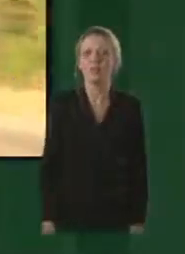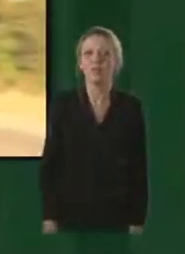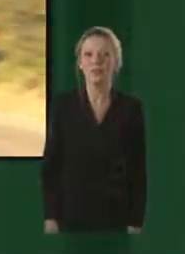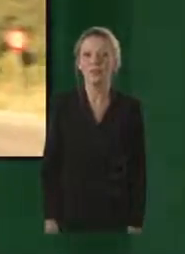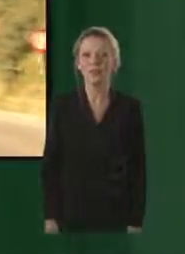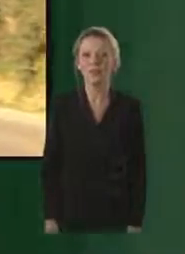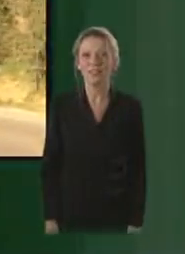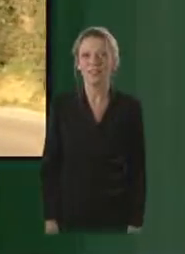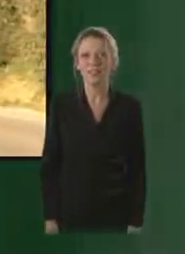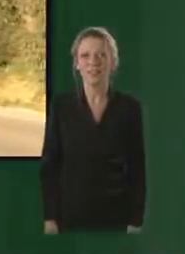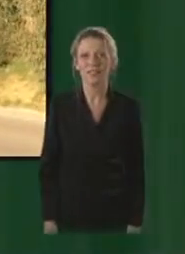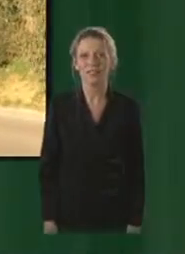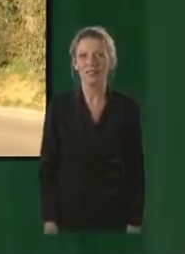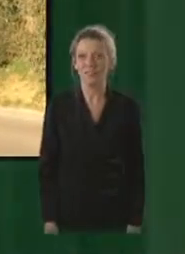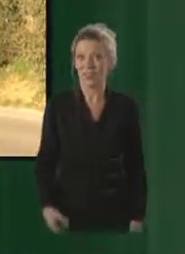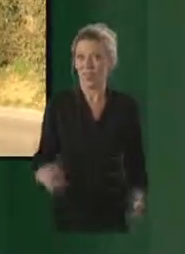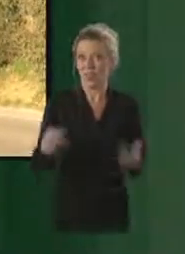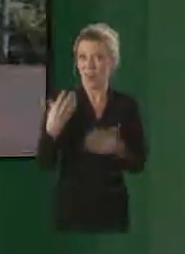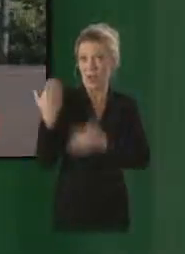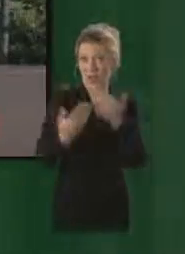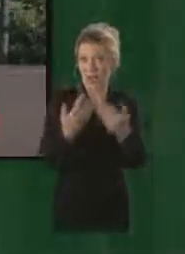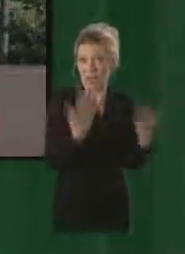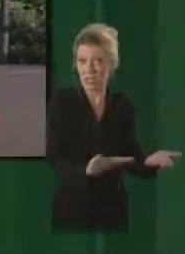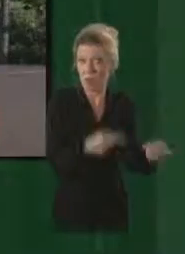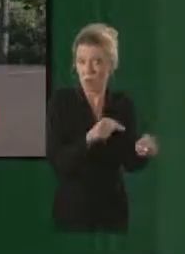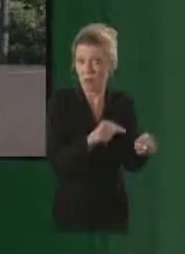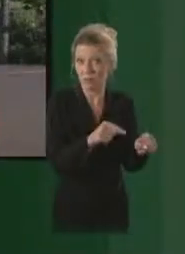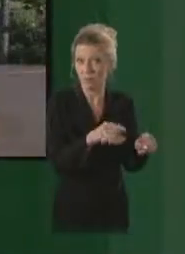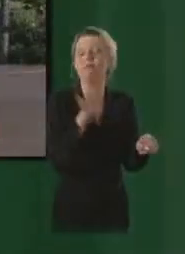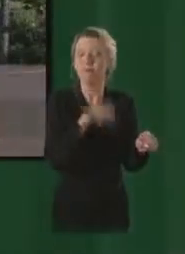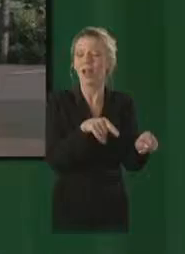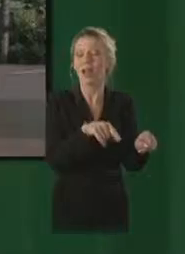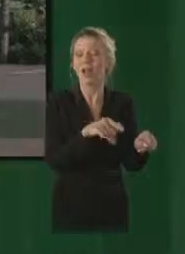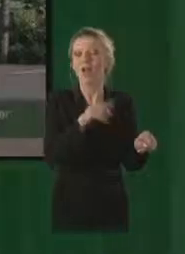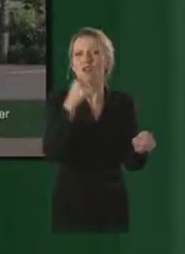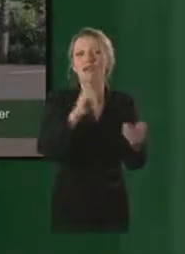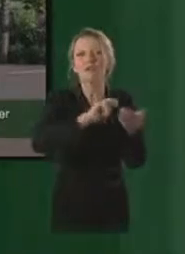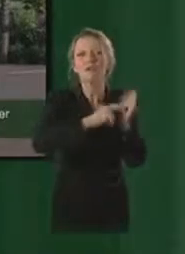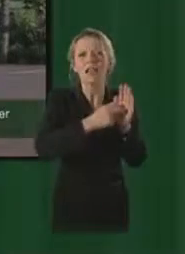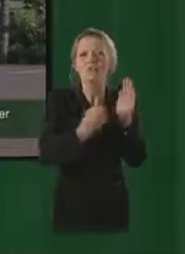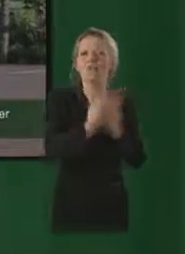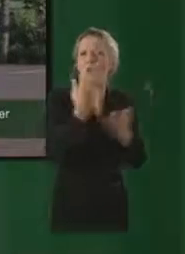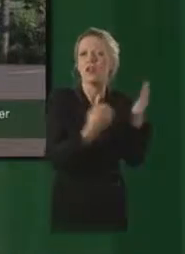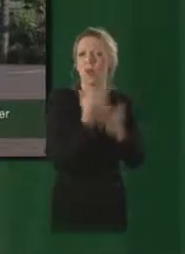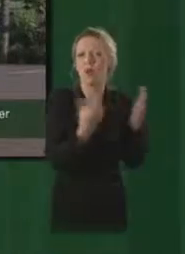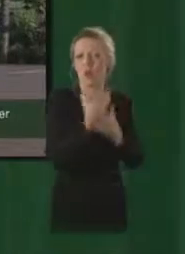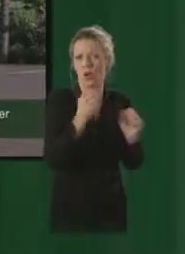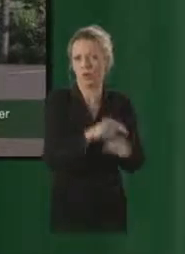With the new generation of the Cayman, we are introducing a whole